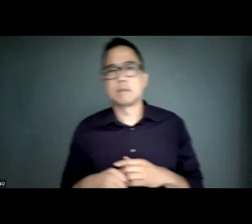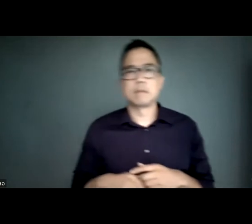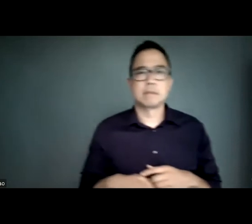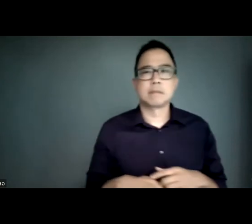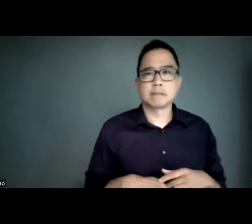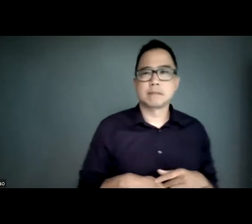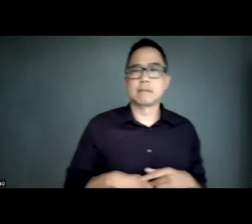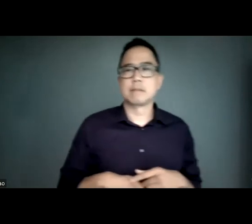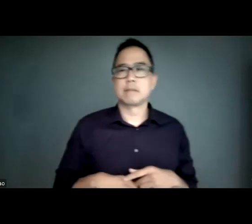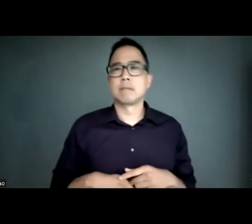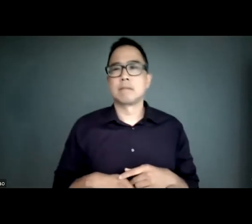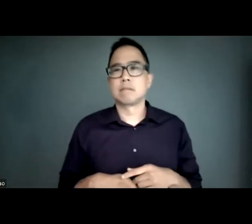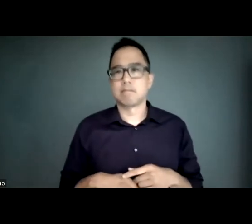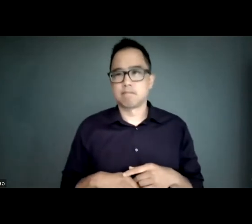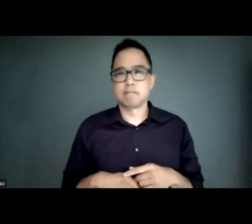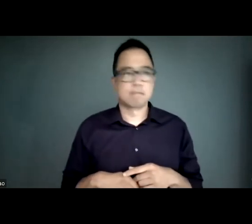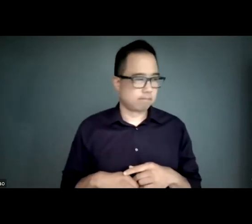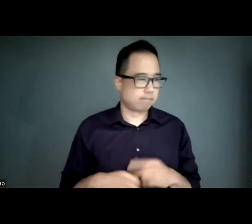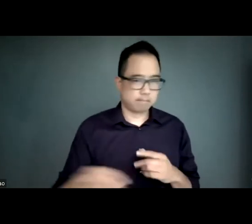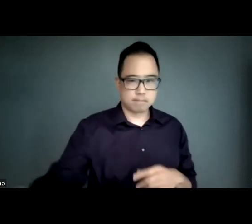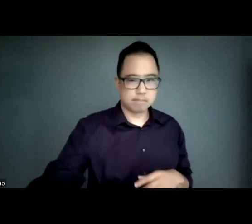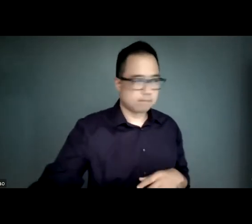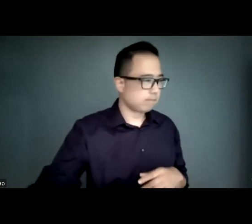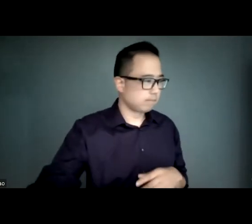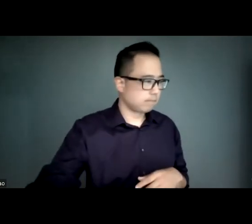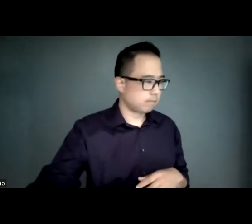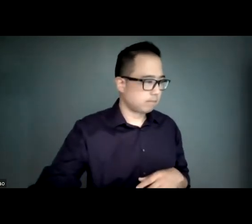decisions for yourself and your party.